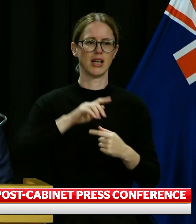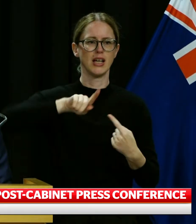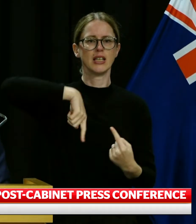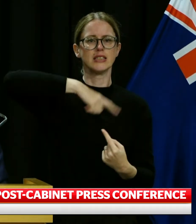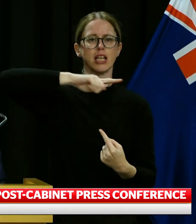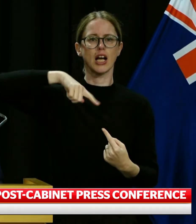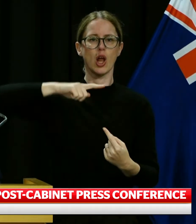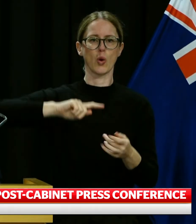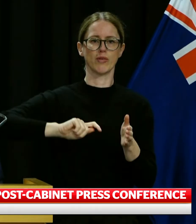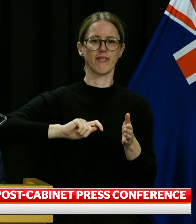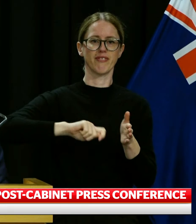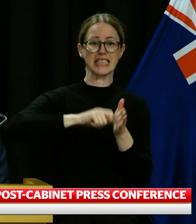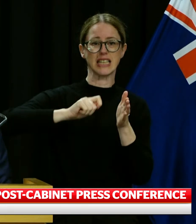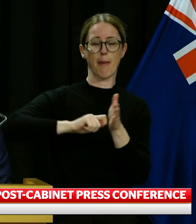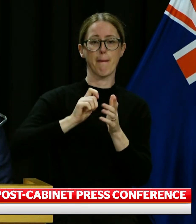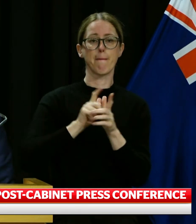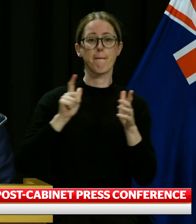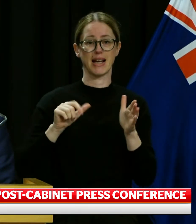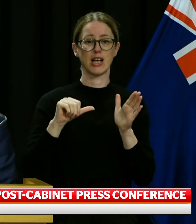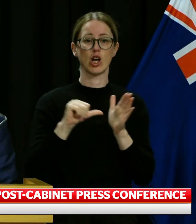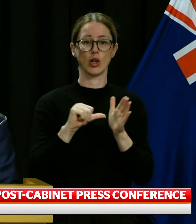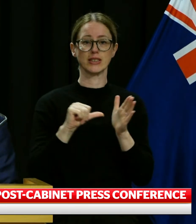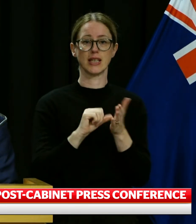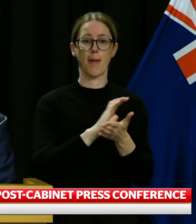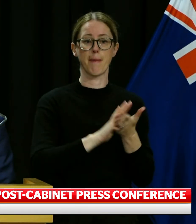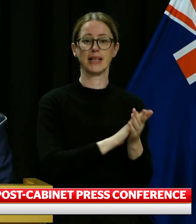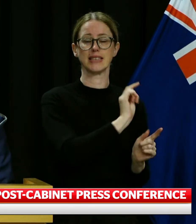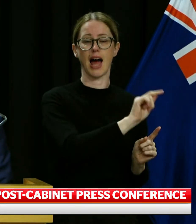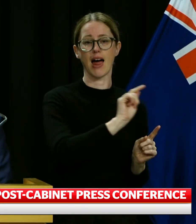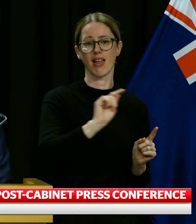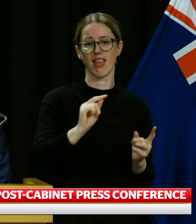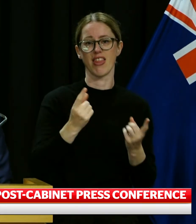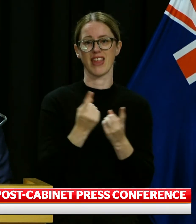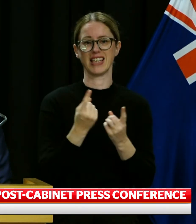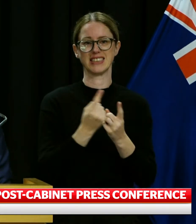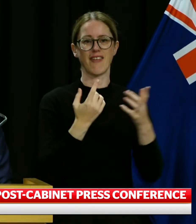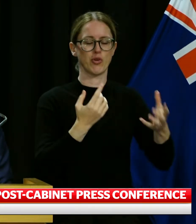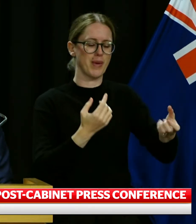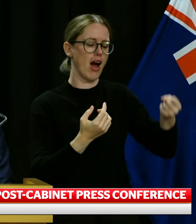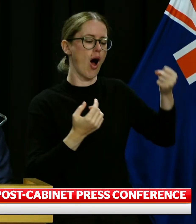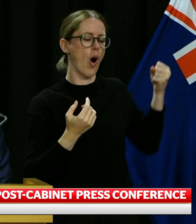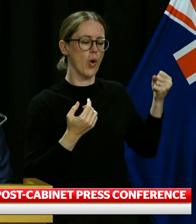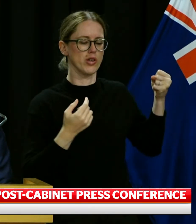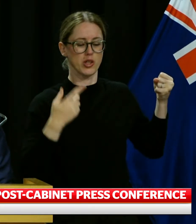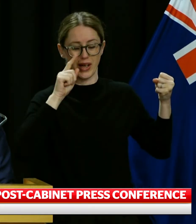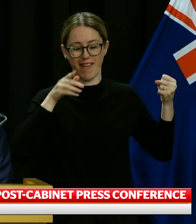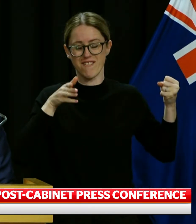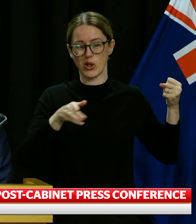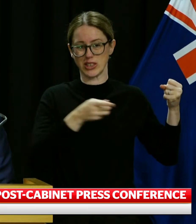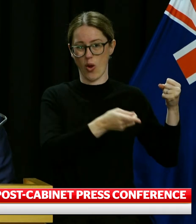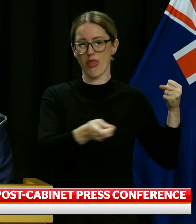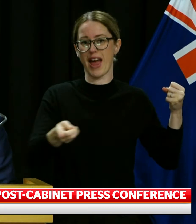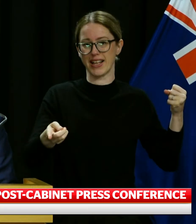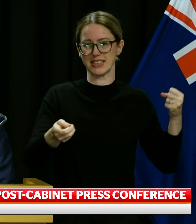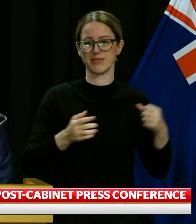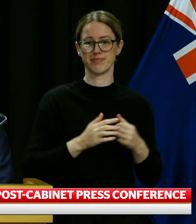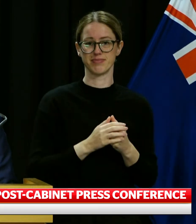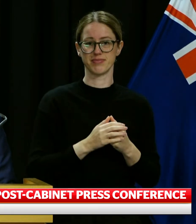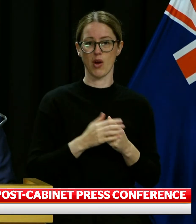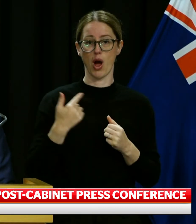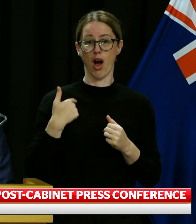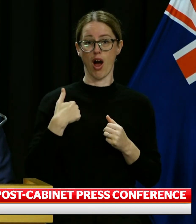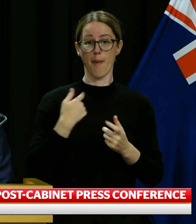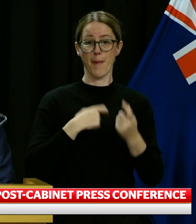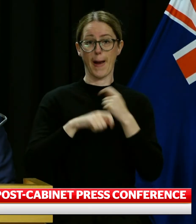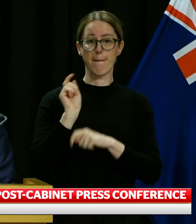that has meant that other initiatives did have to be reprioritised as part of the budget process. Since I became Prime Minister